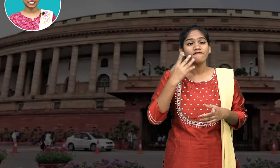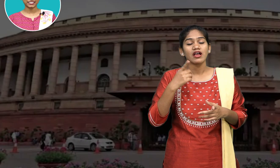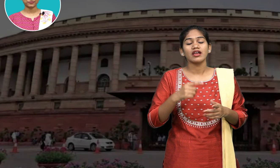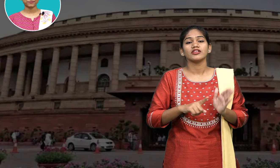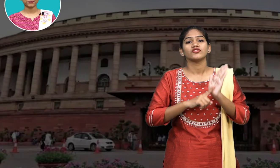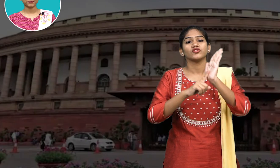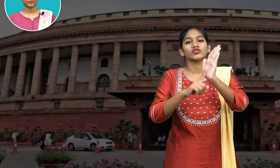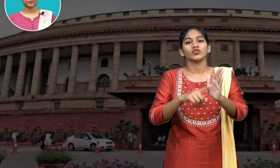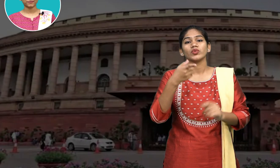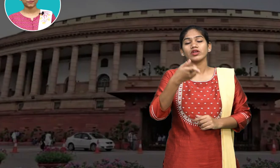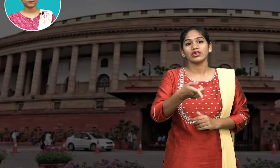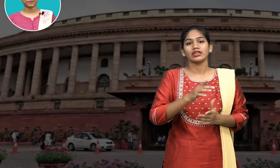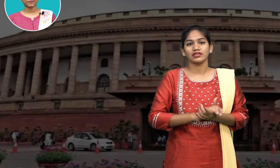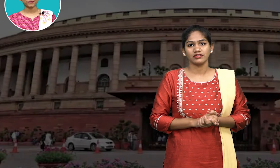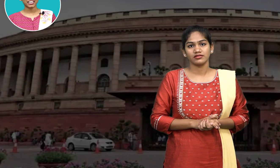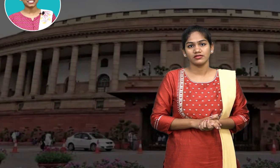it.